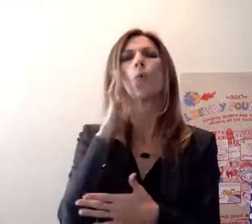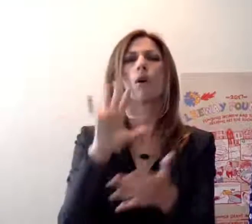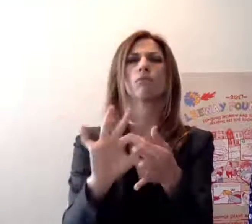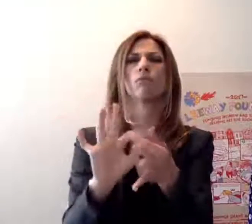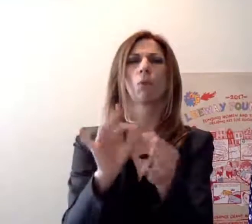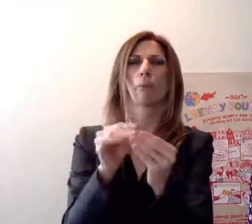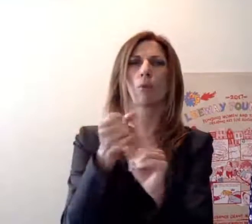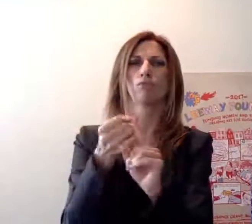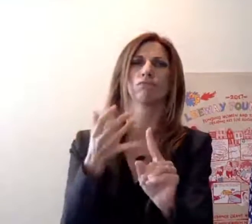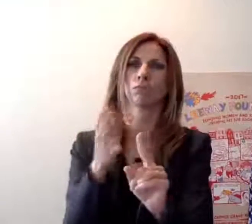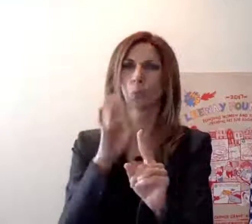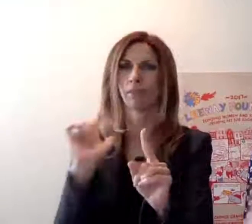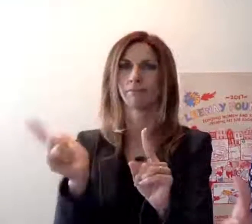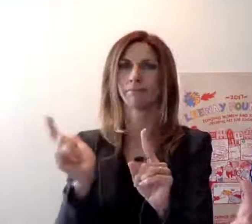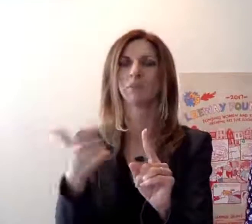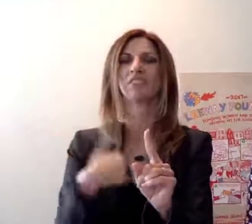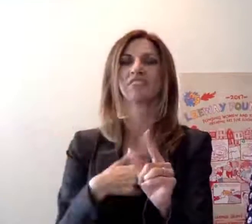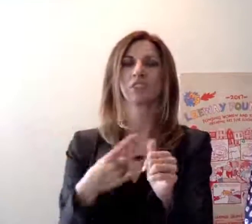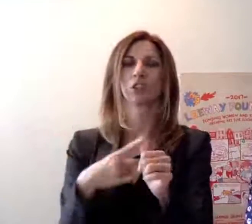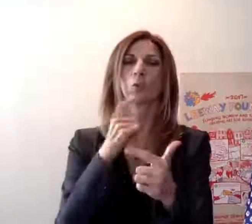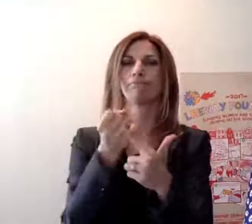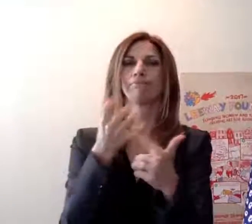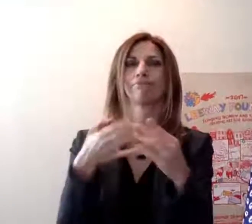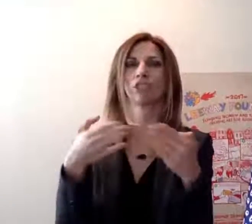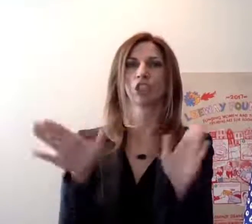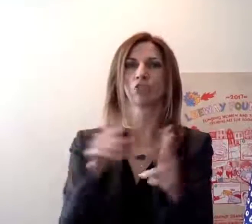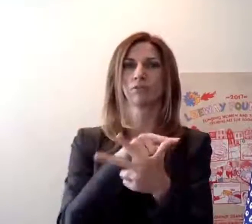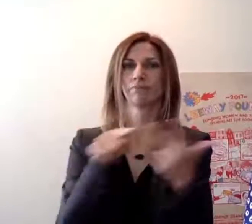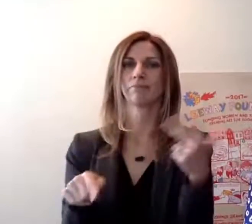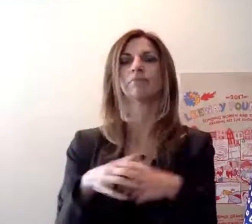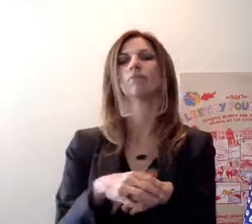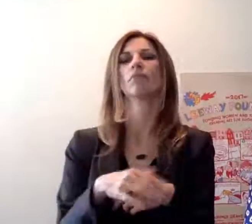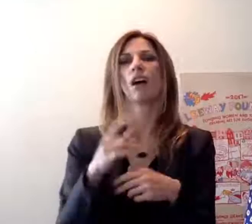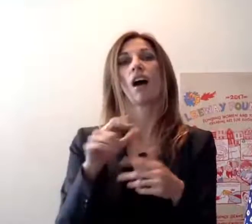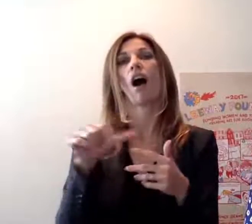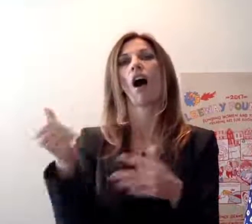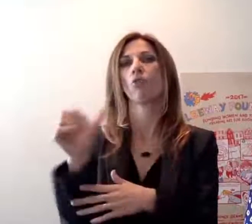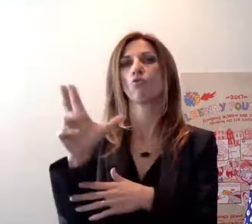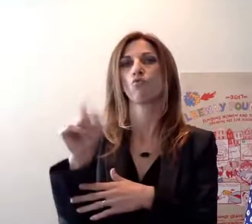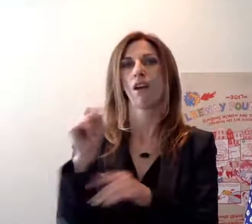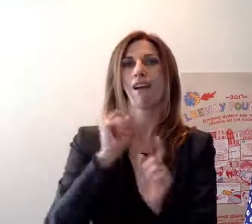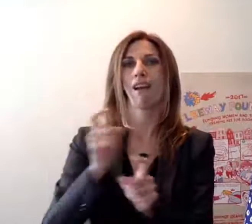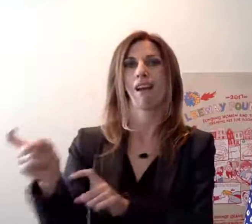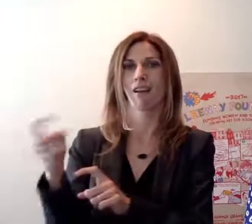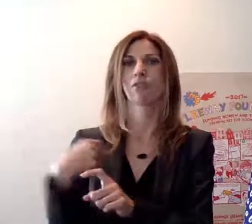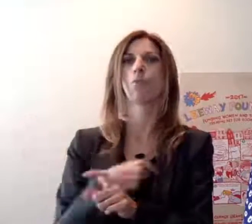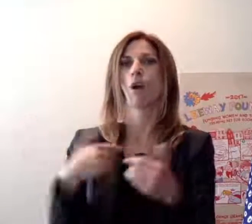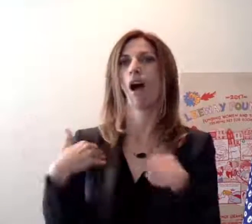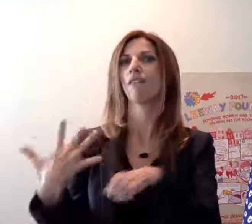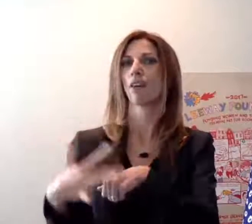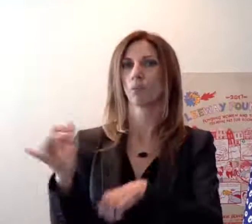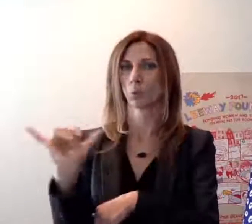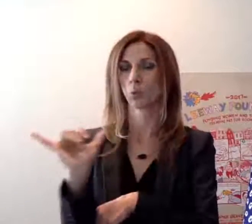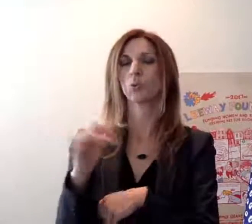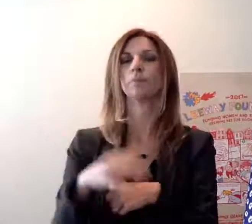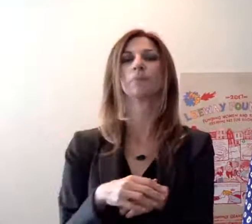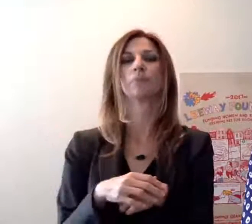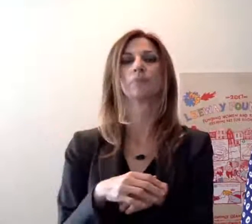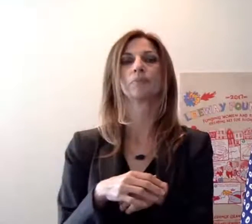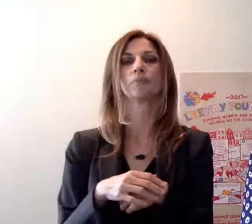more in detail in a little bit, but first I just want to give an overview of the other grants that are available as well.